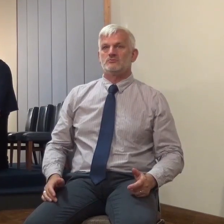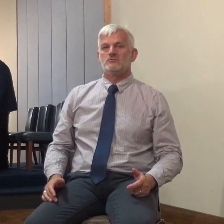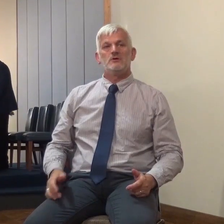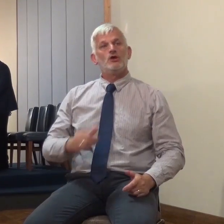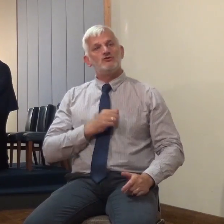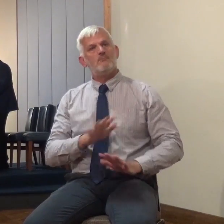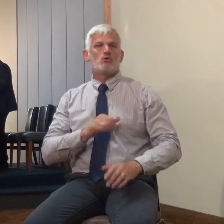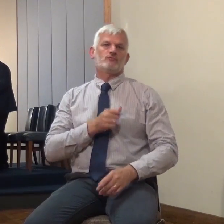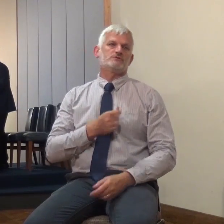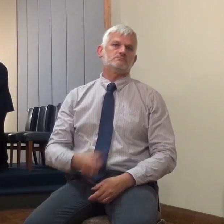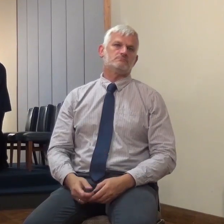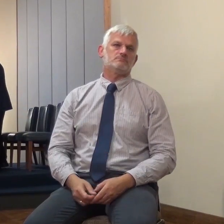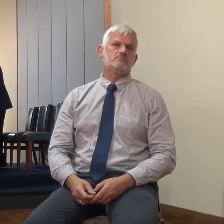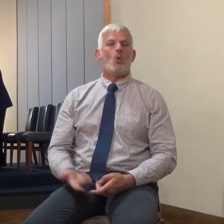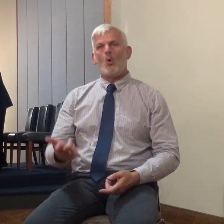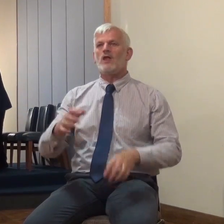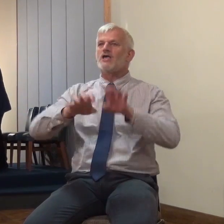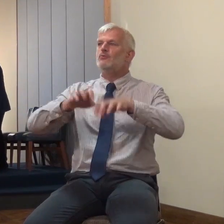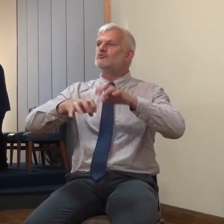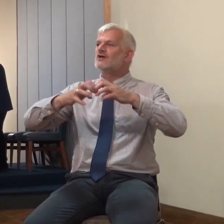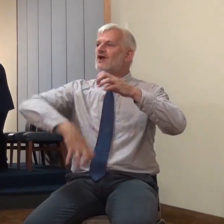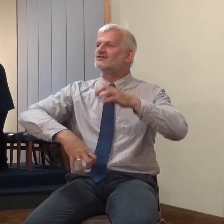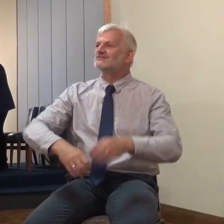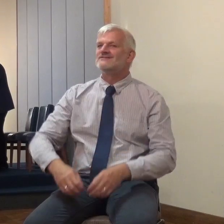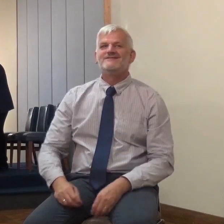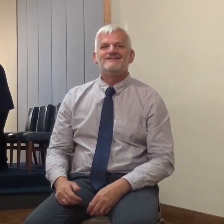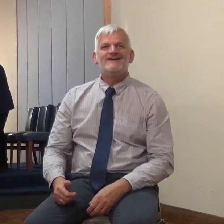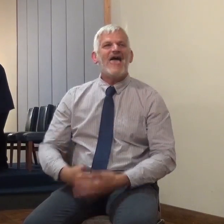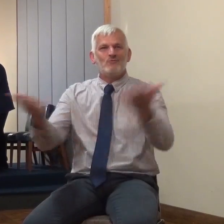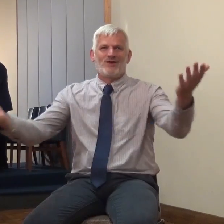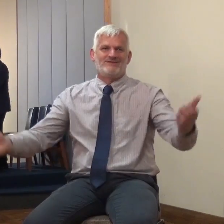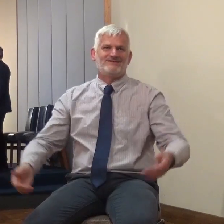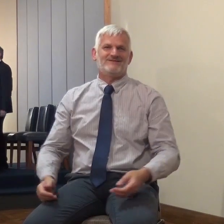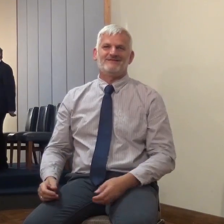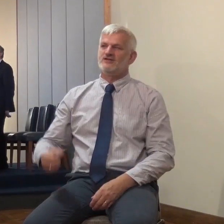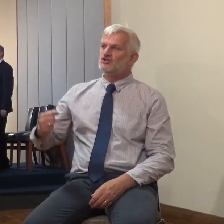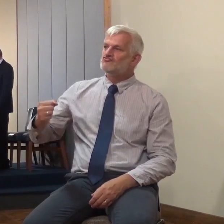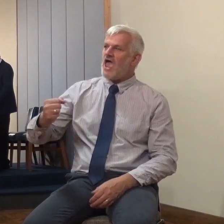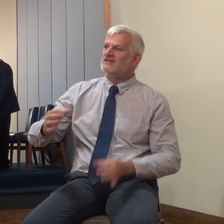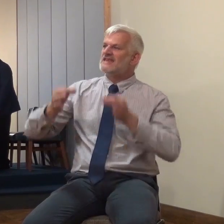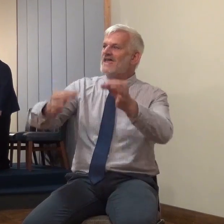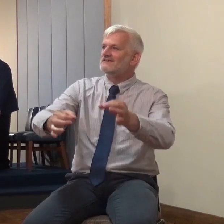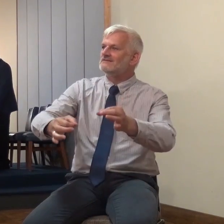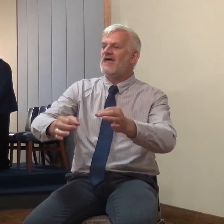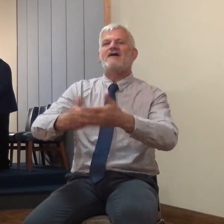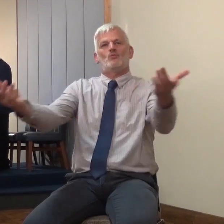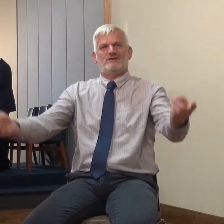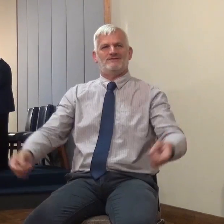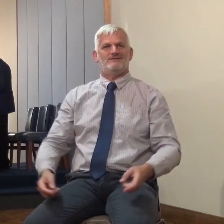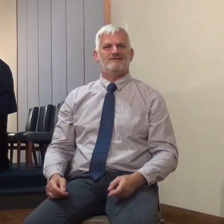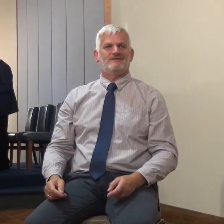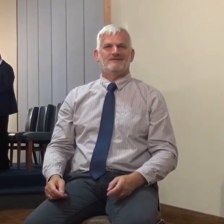equipment. Computers crash, trains are delayed, flights are cancelled, appointments